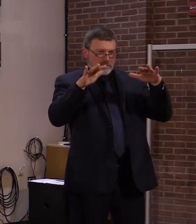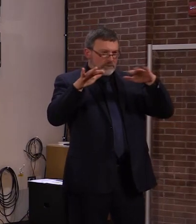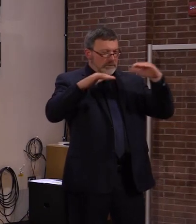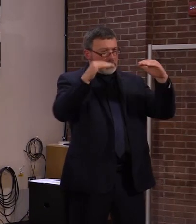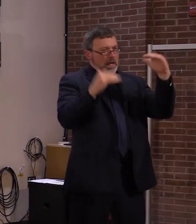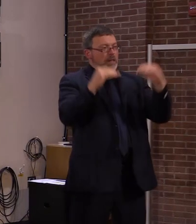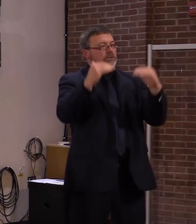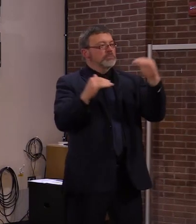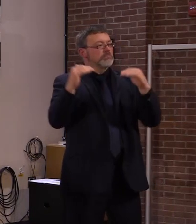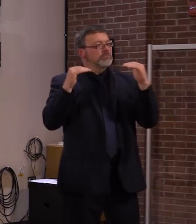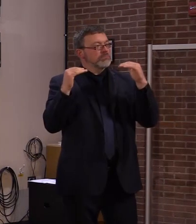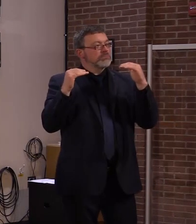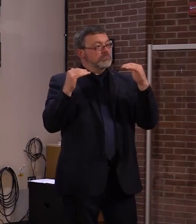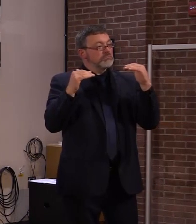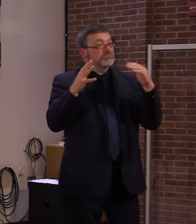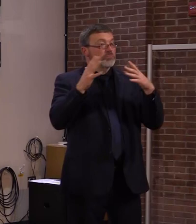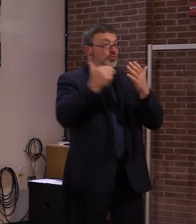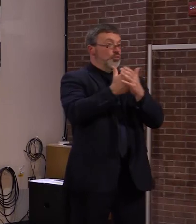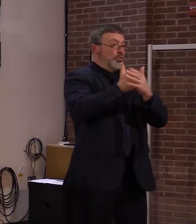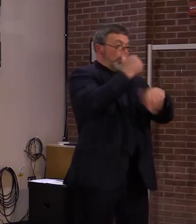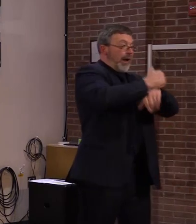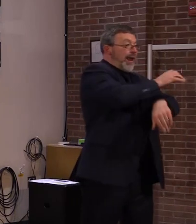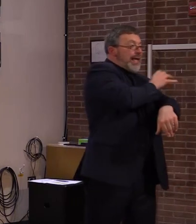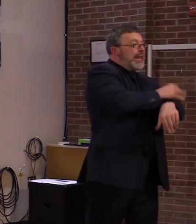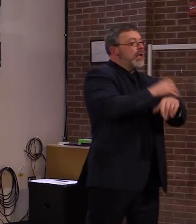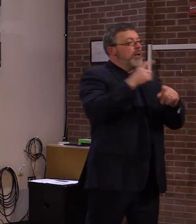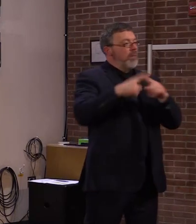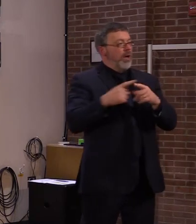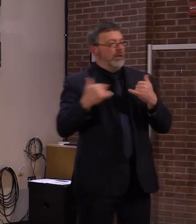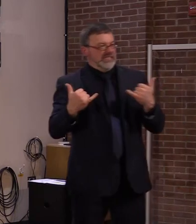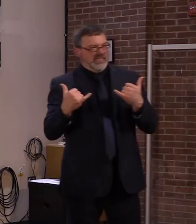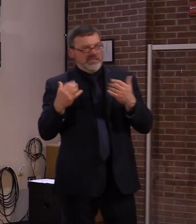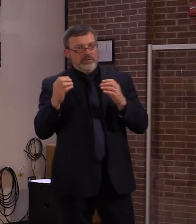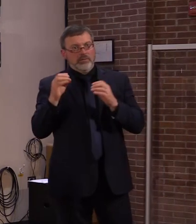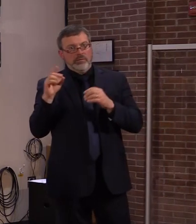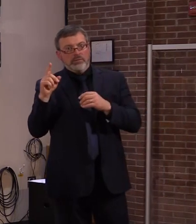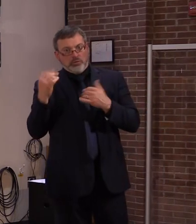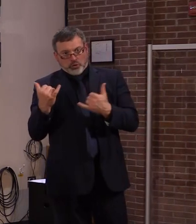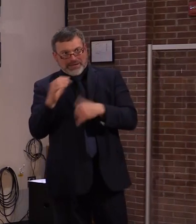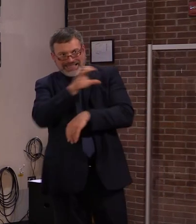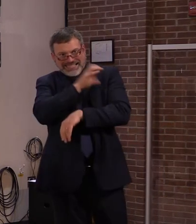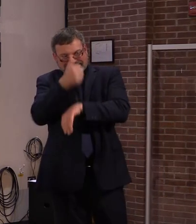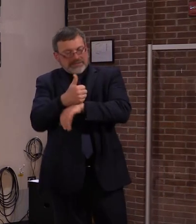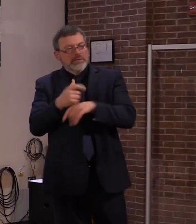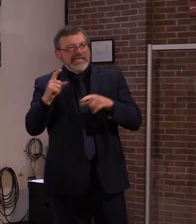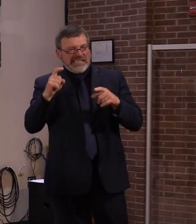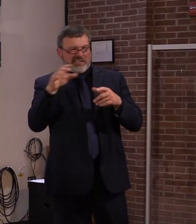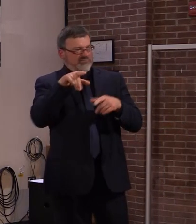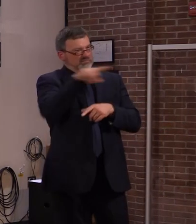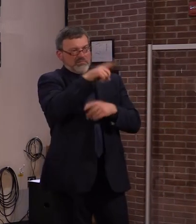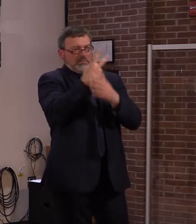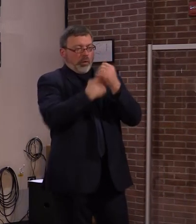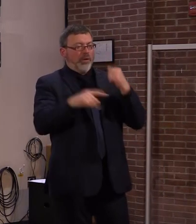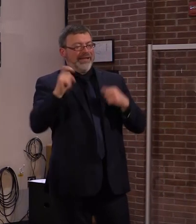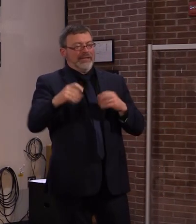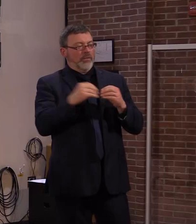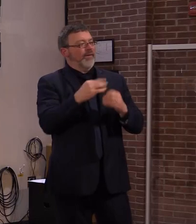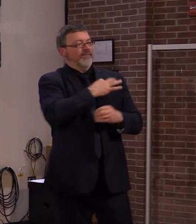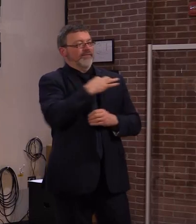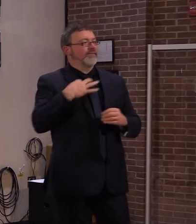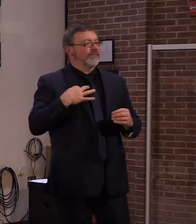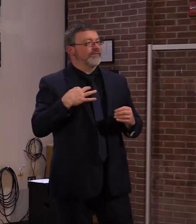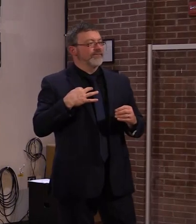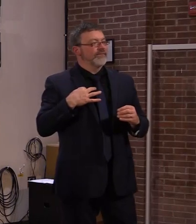It is adding the clinics that we've added and the ability to react in any way that we want to react in